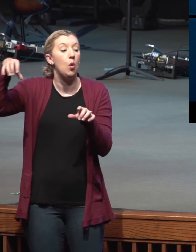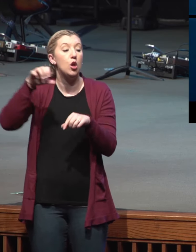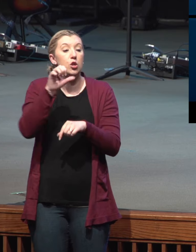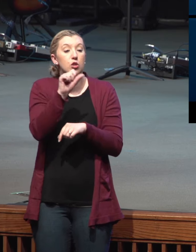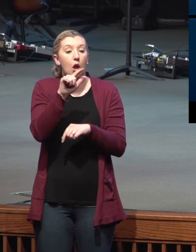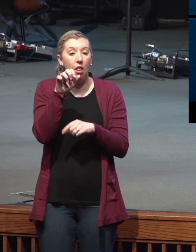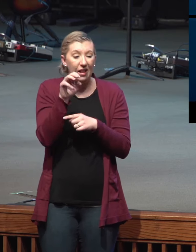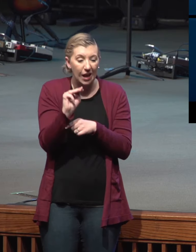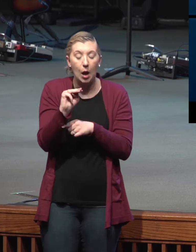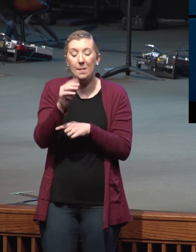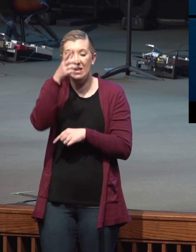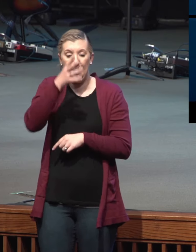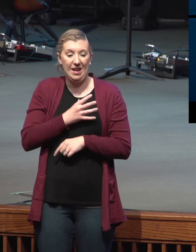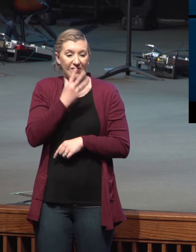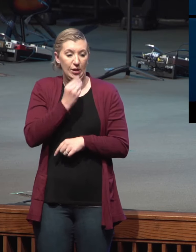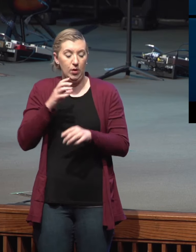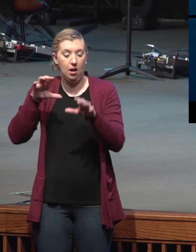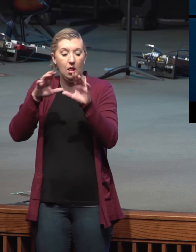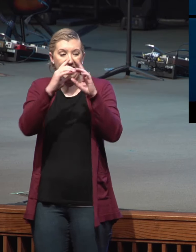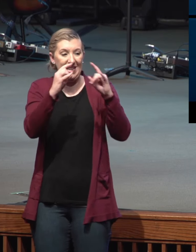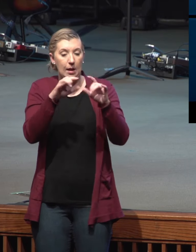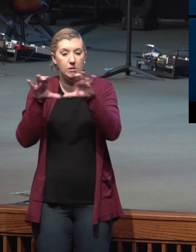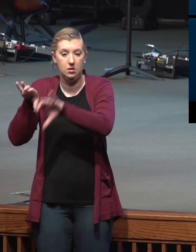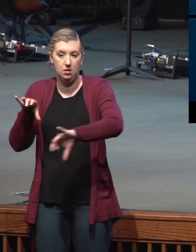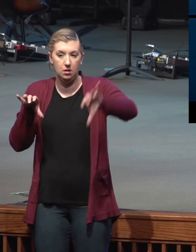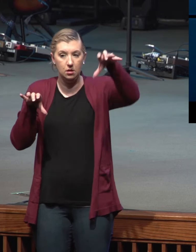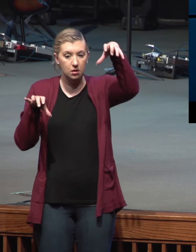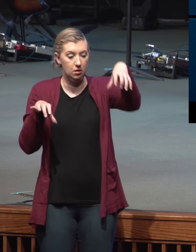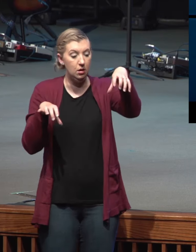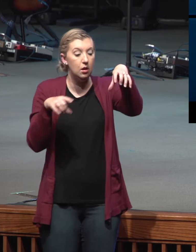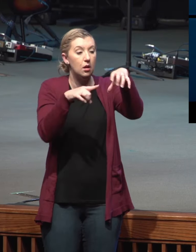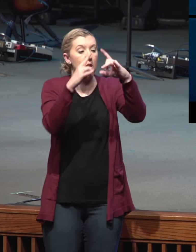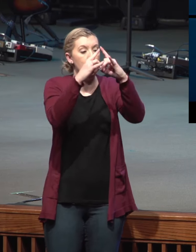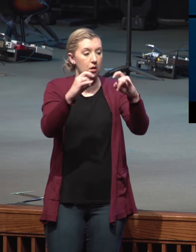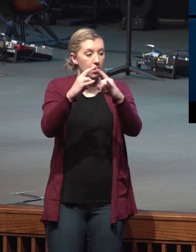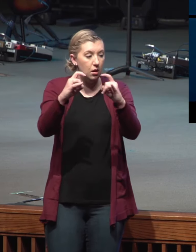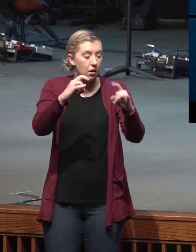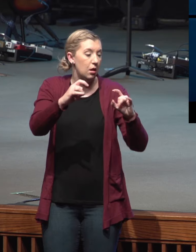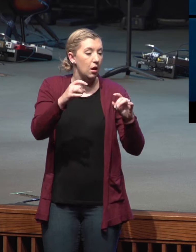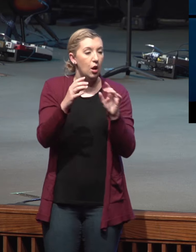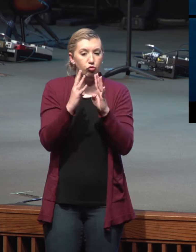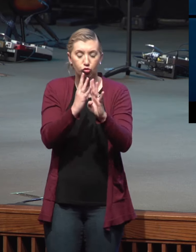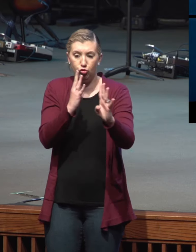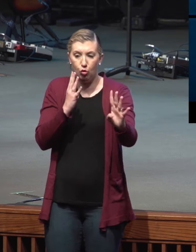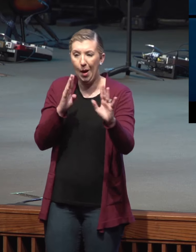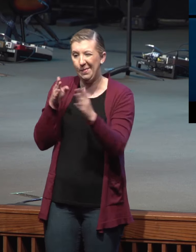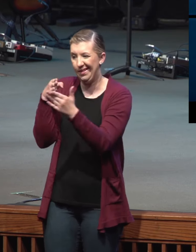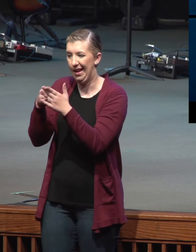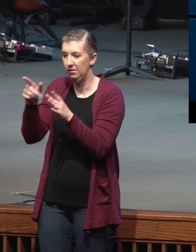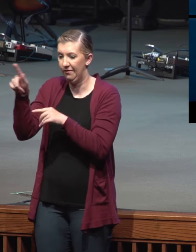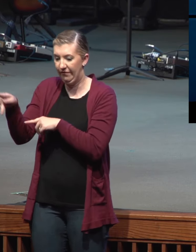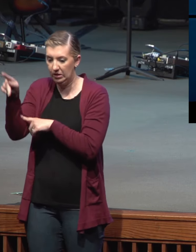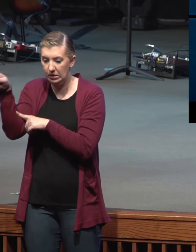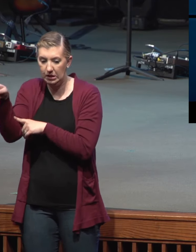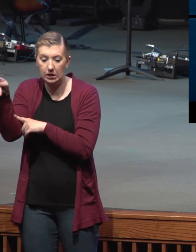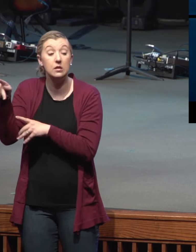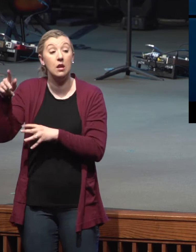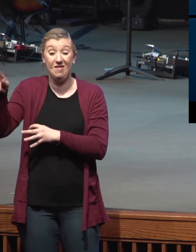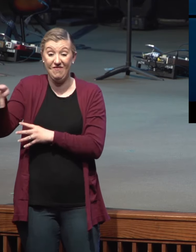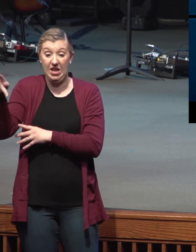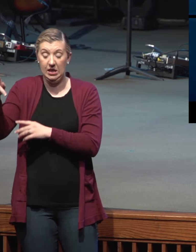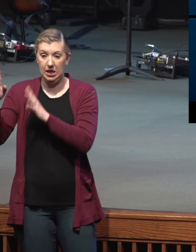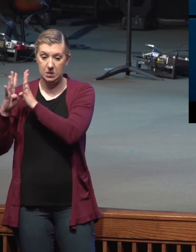men of Israel were gathered and encamped in the valley of Elah and drew up in line of battle against the Philistines. And the Philistines